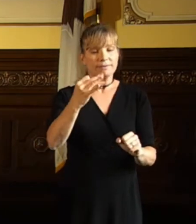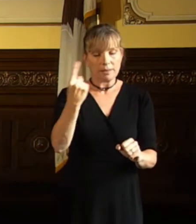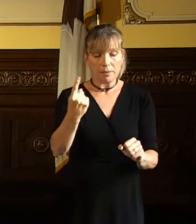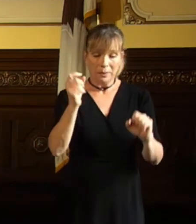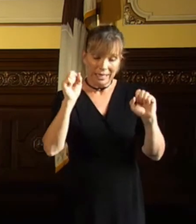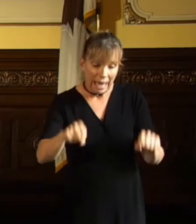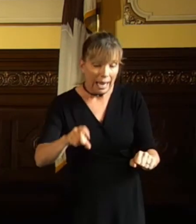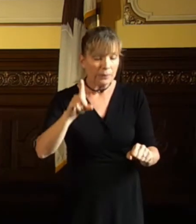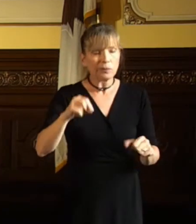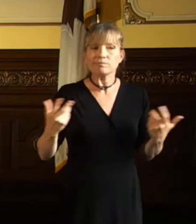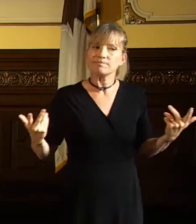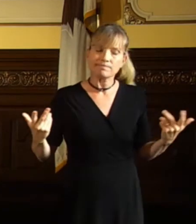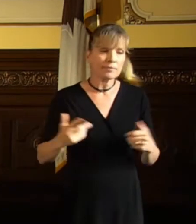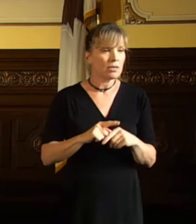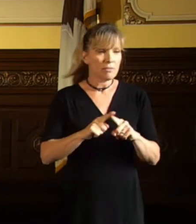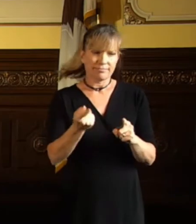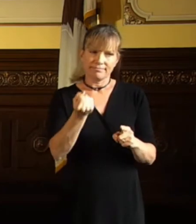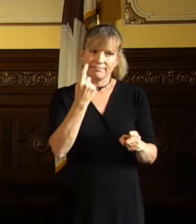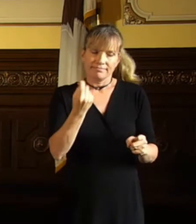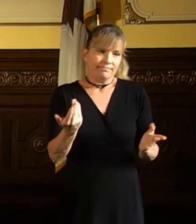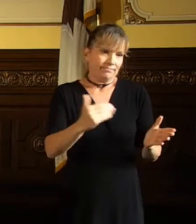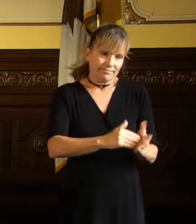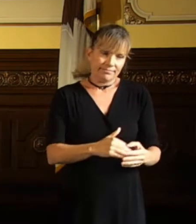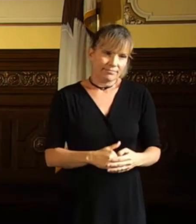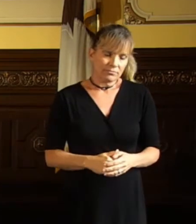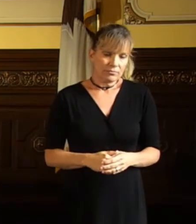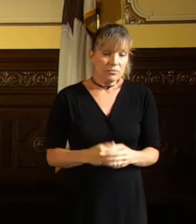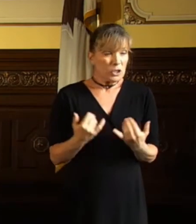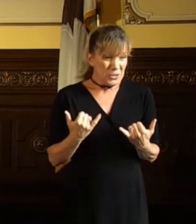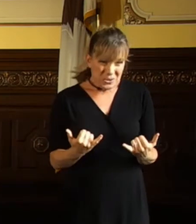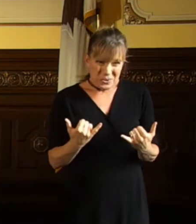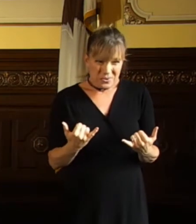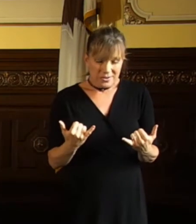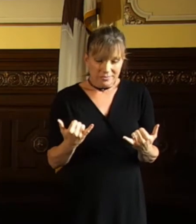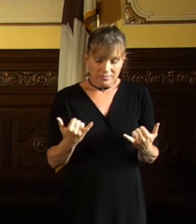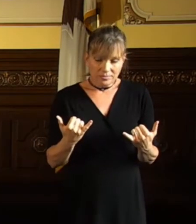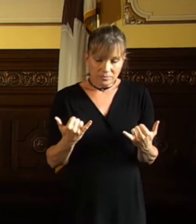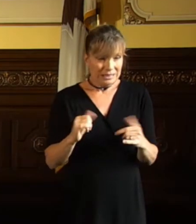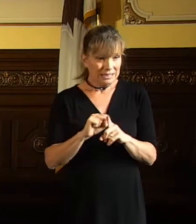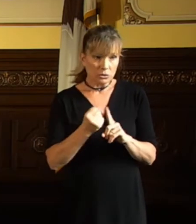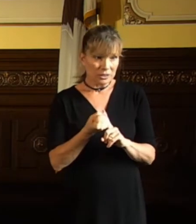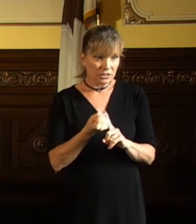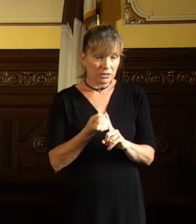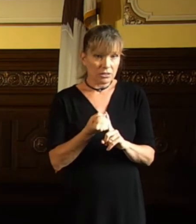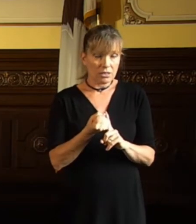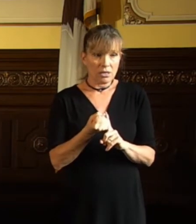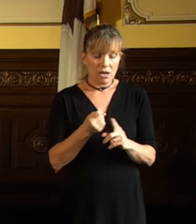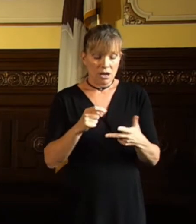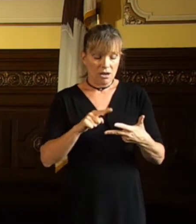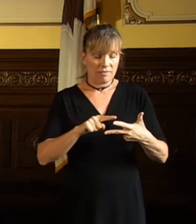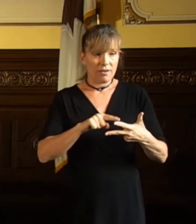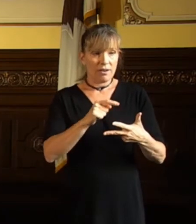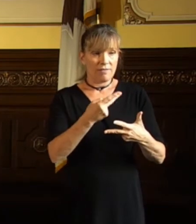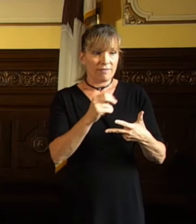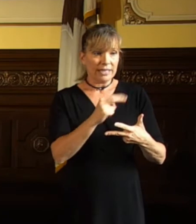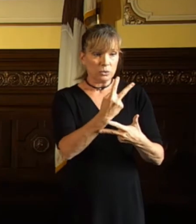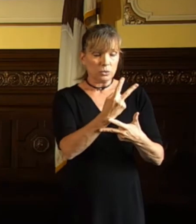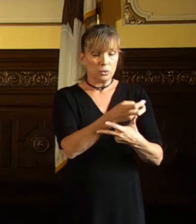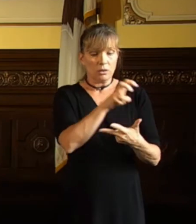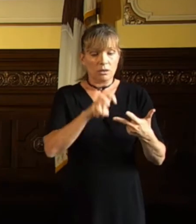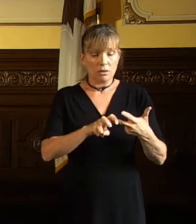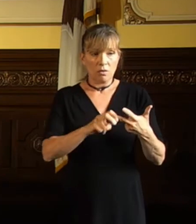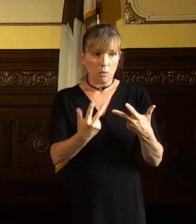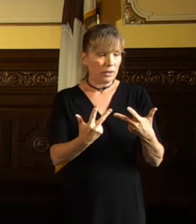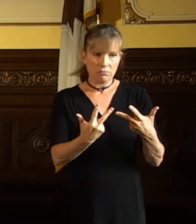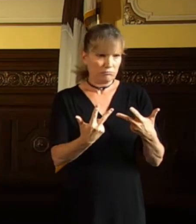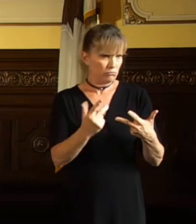we can do. But again, on the current situation of phase 2, moving into phase 3,